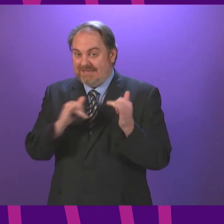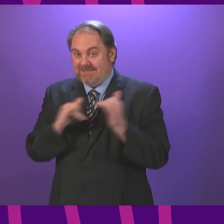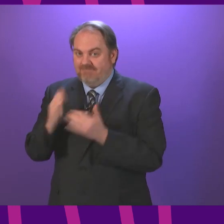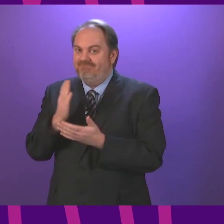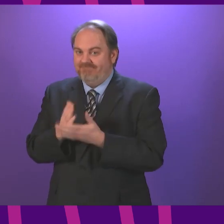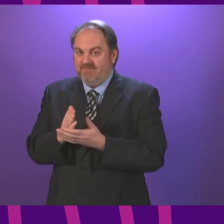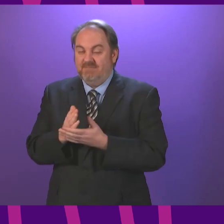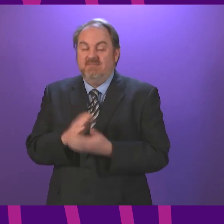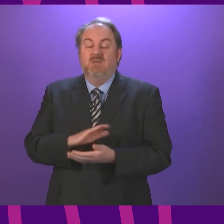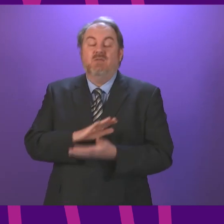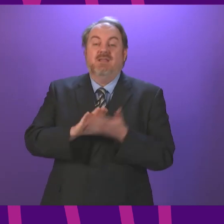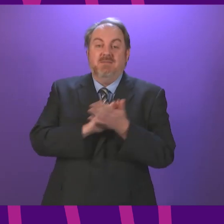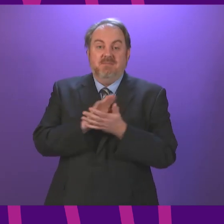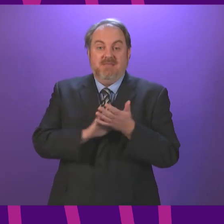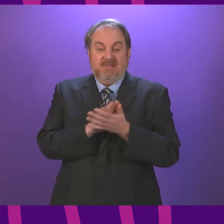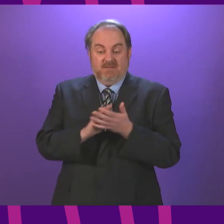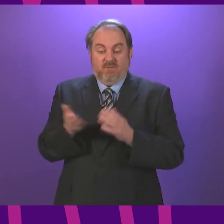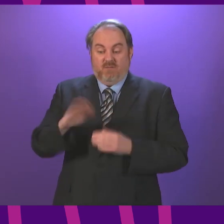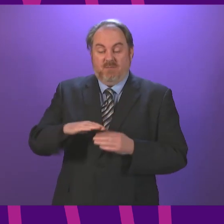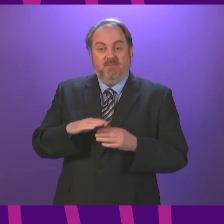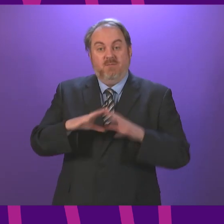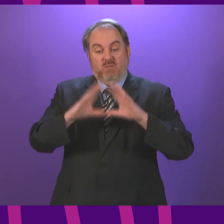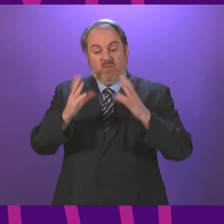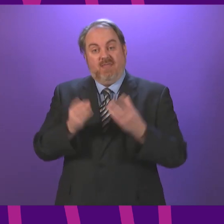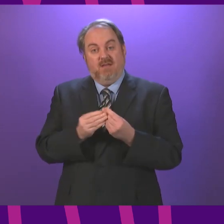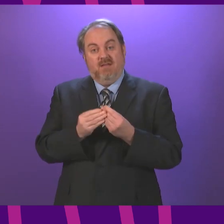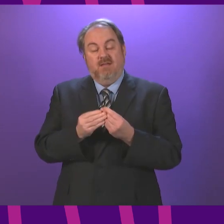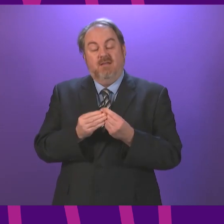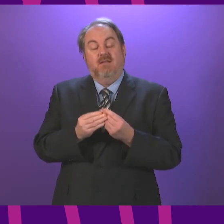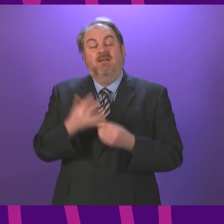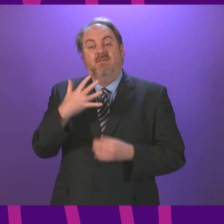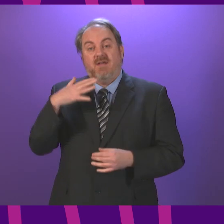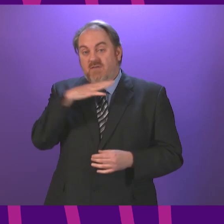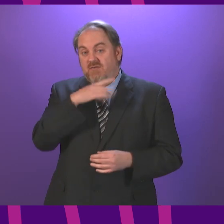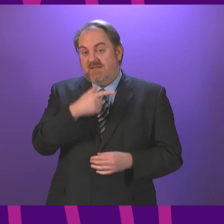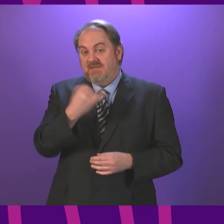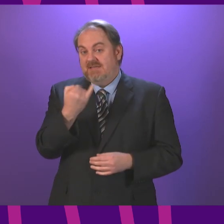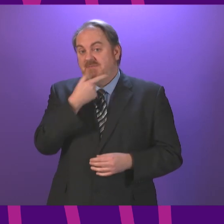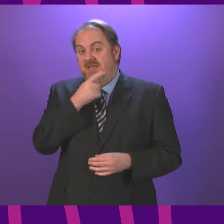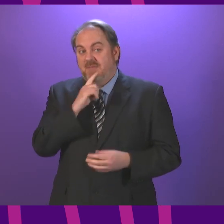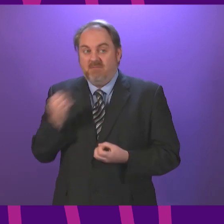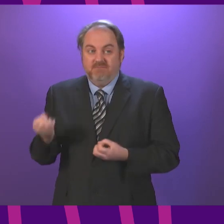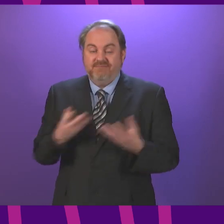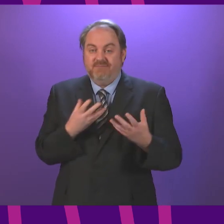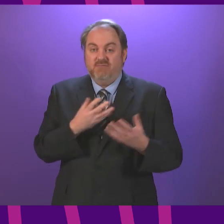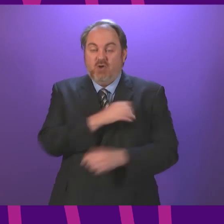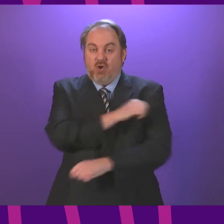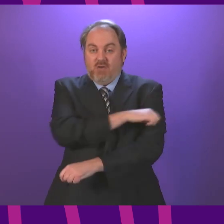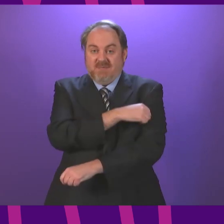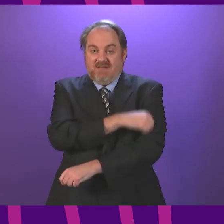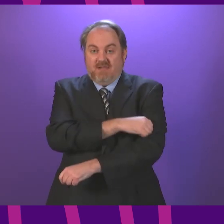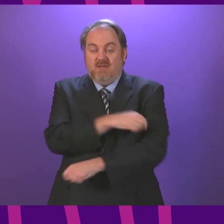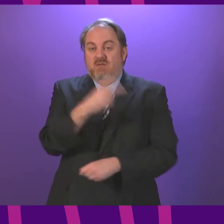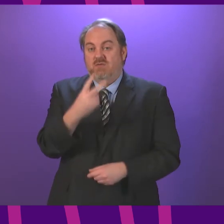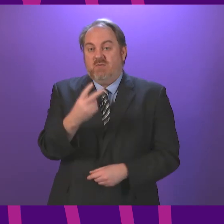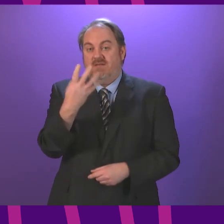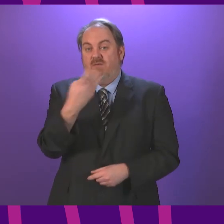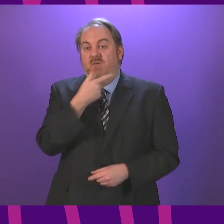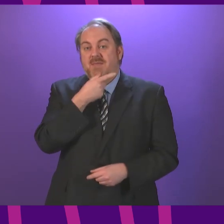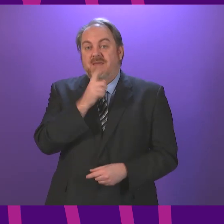204,055. 726 people are in hospital, that is 24 fewer than yesterday, and